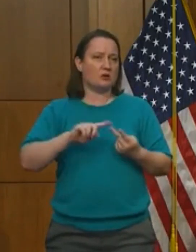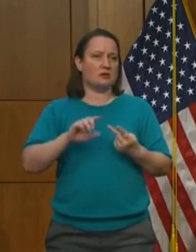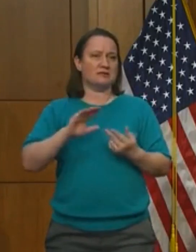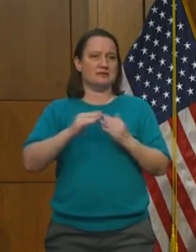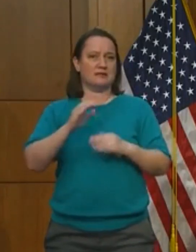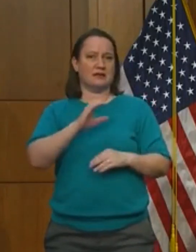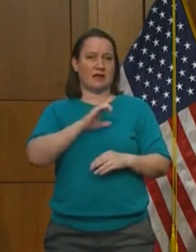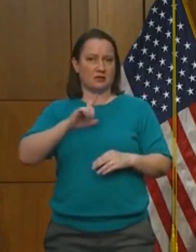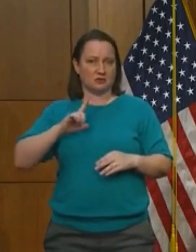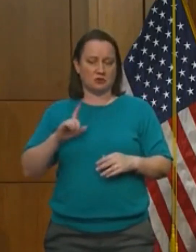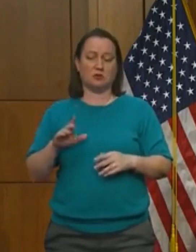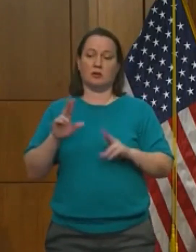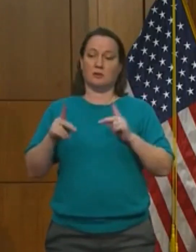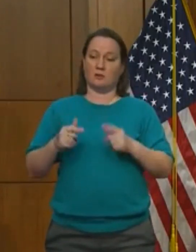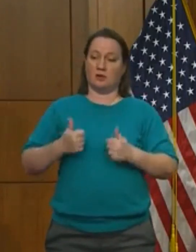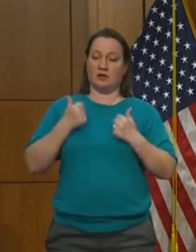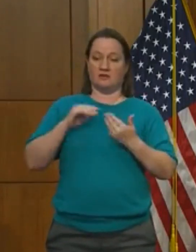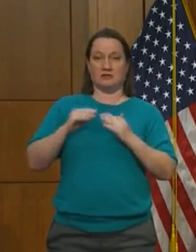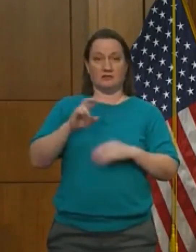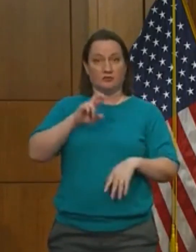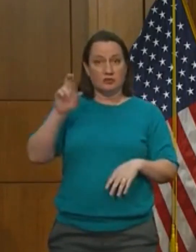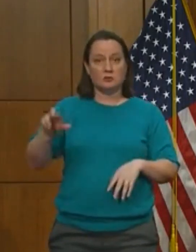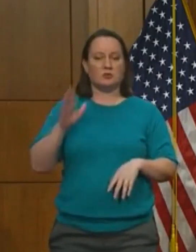Excuse me, the people that live in the city of Richmond.